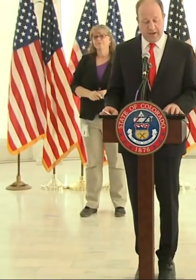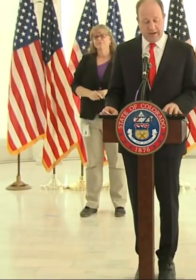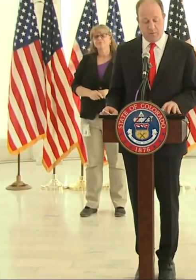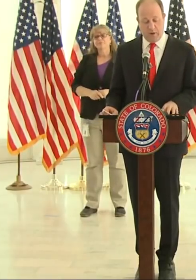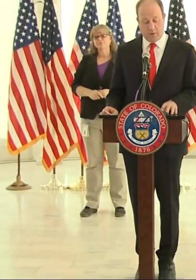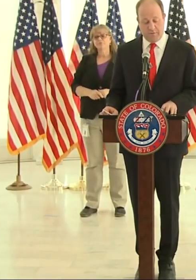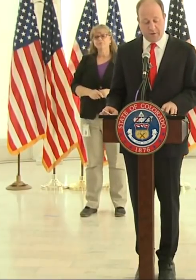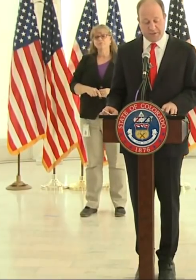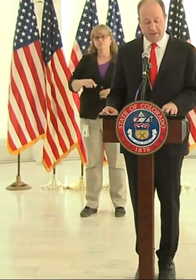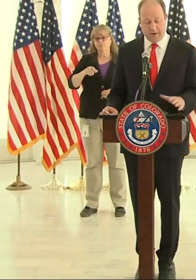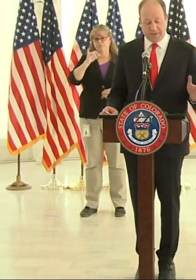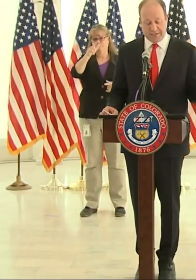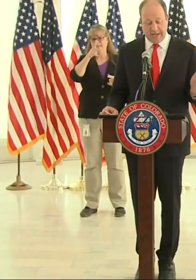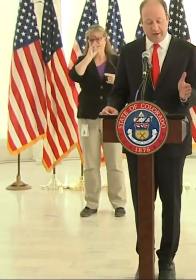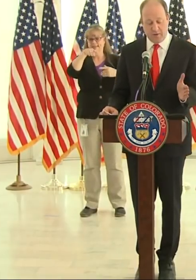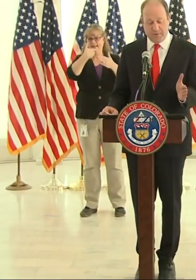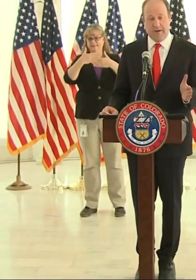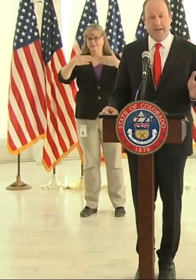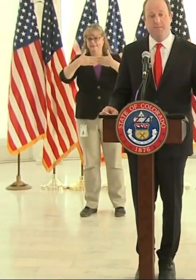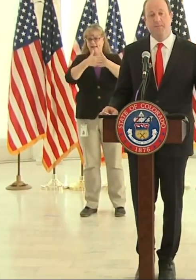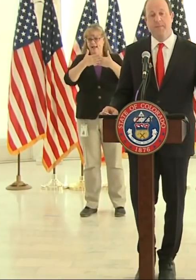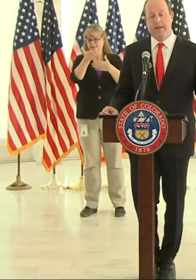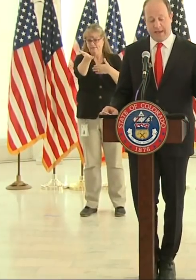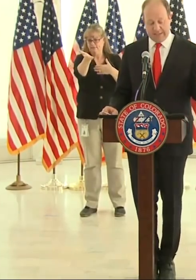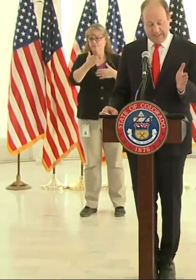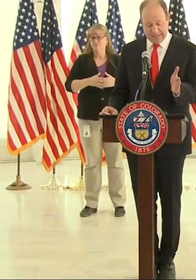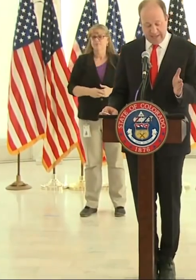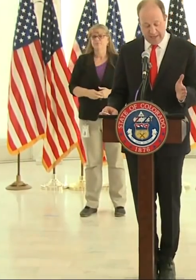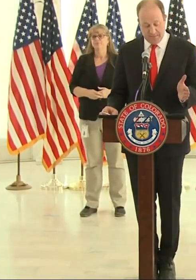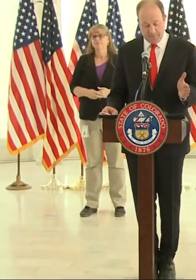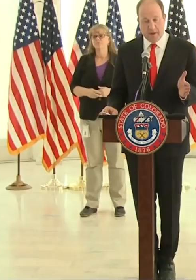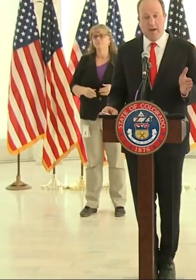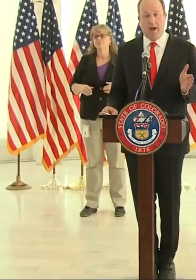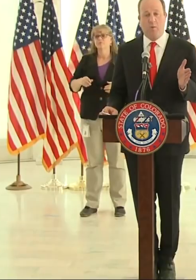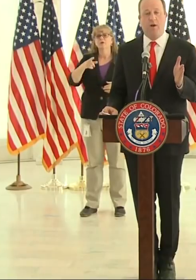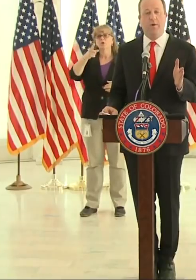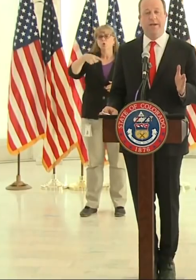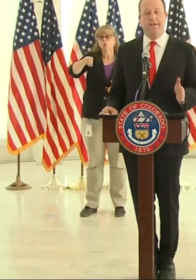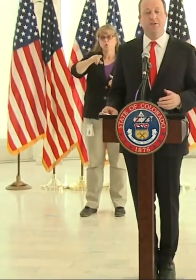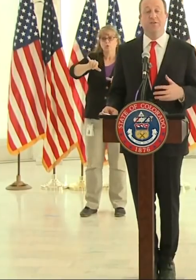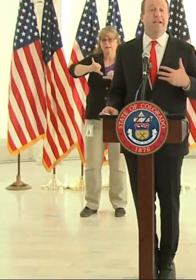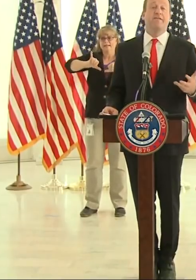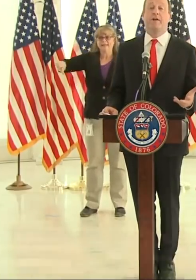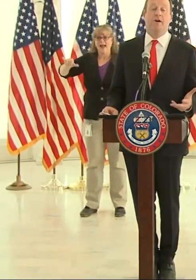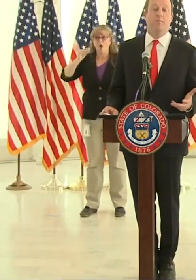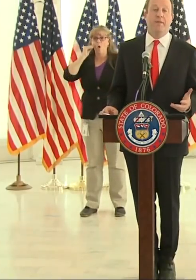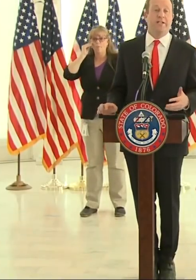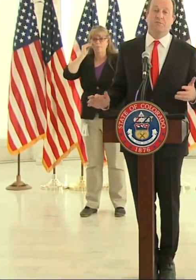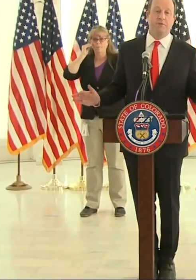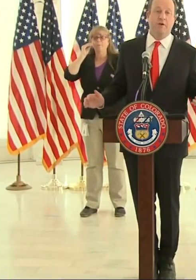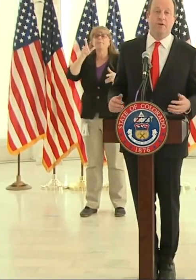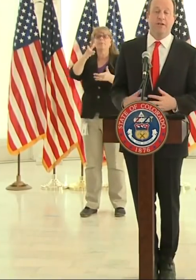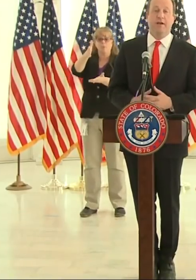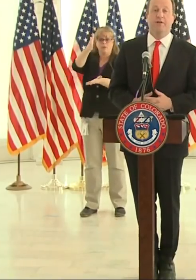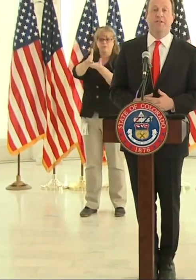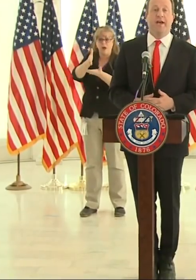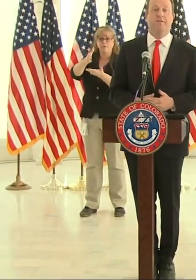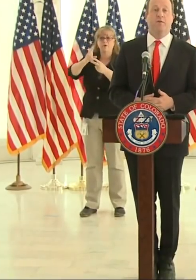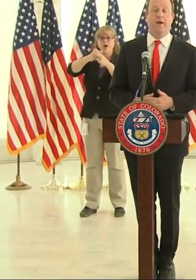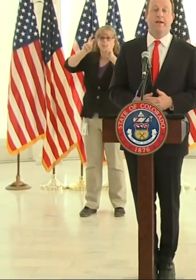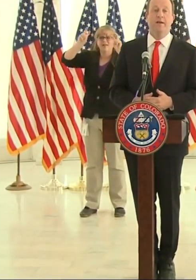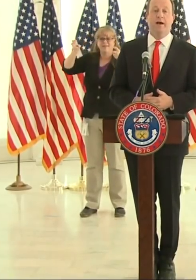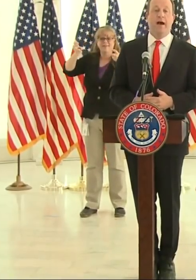levels of kind of what we're focused on here. The stay-at-home period is ending. We're going into safer at home. That's, a